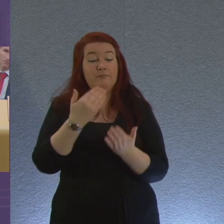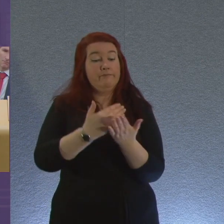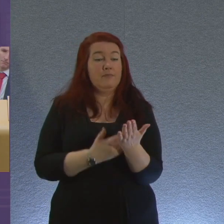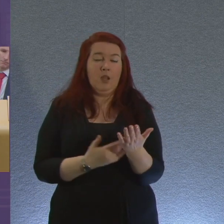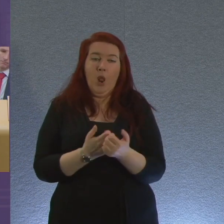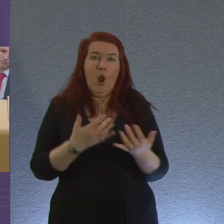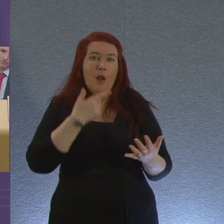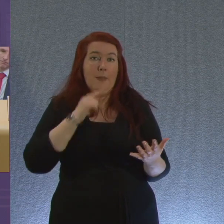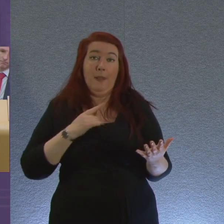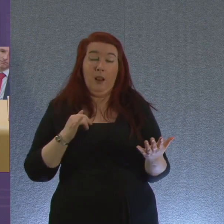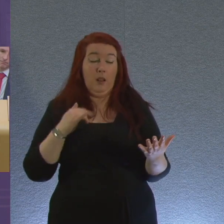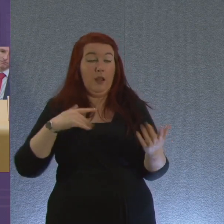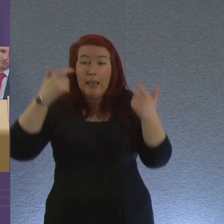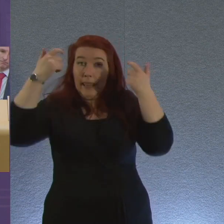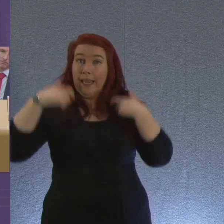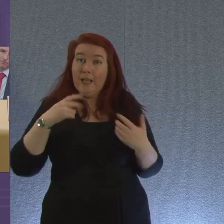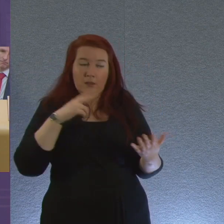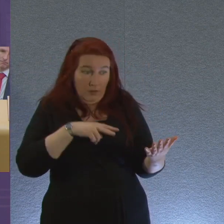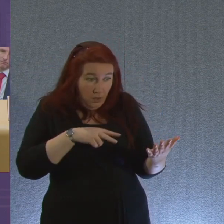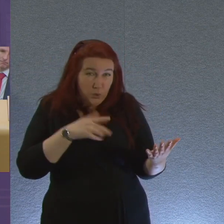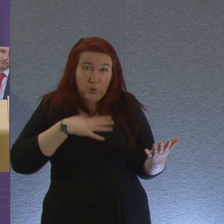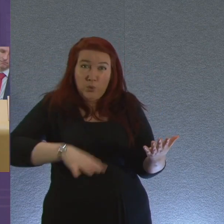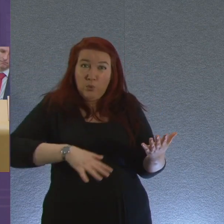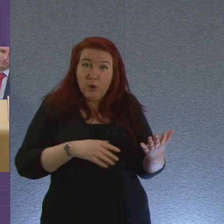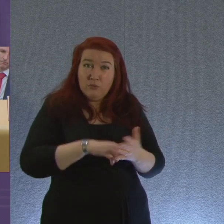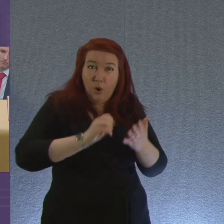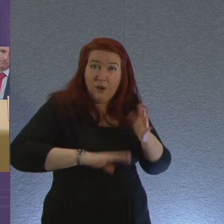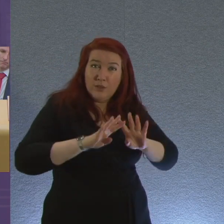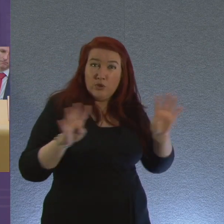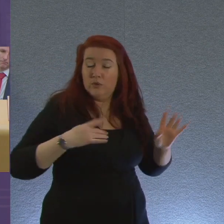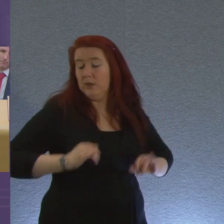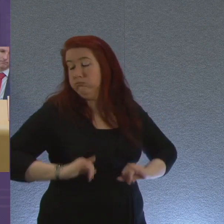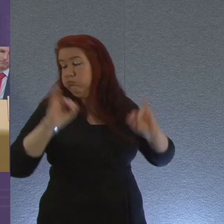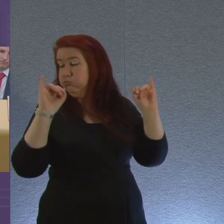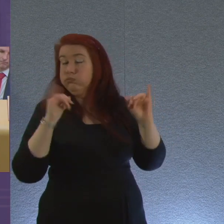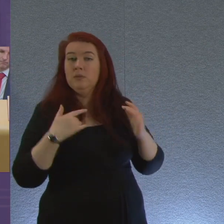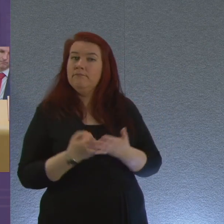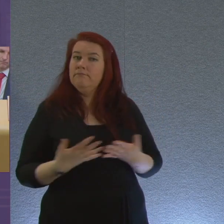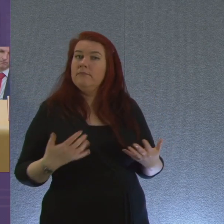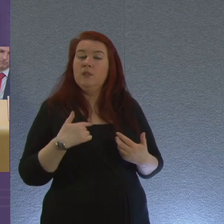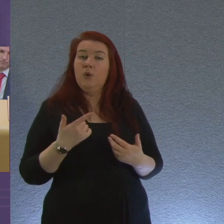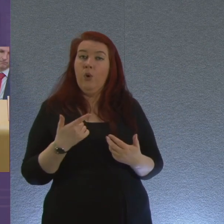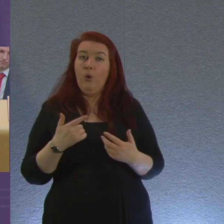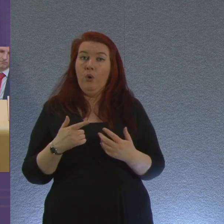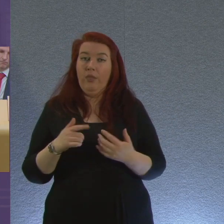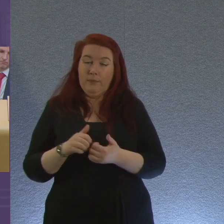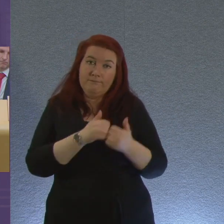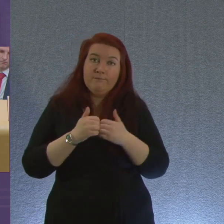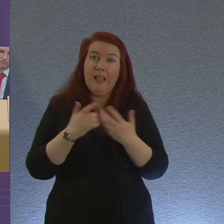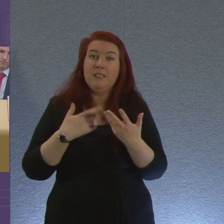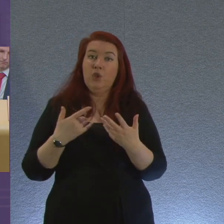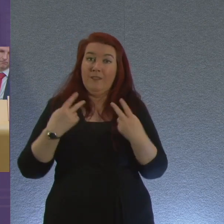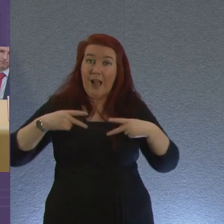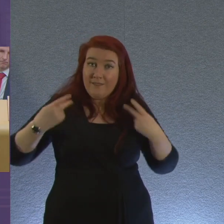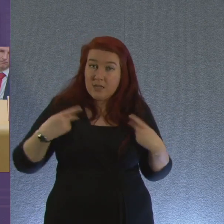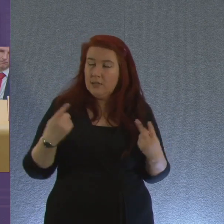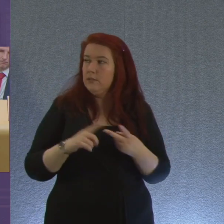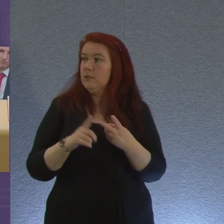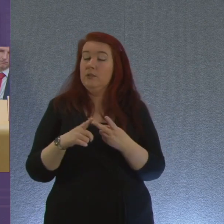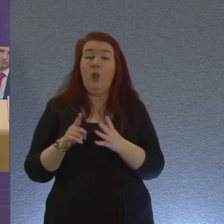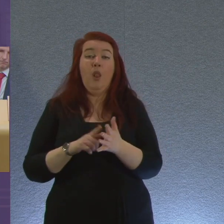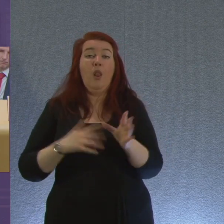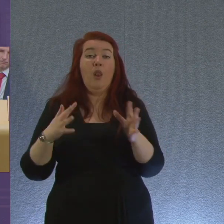of outrage by the legal profession. The Faculty of Advocates, the Law Society, and solicitors the country over have all spoken in